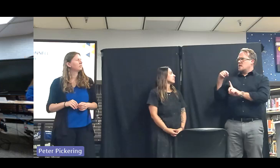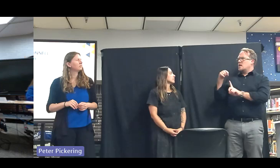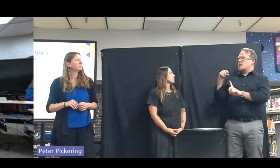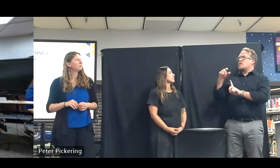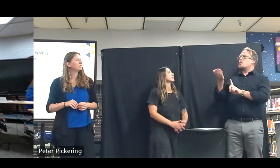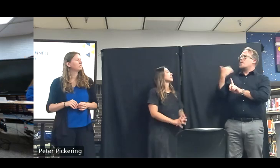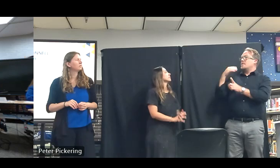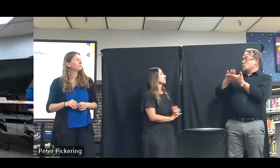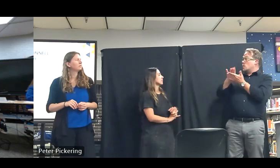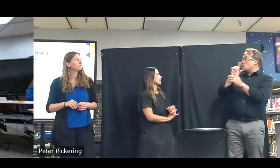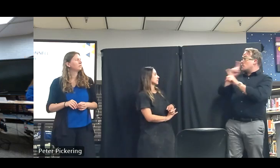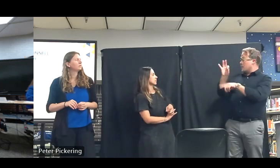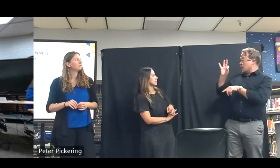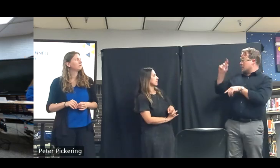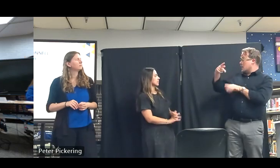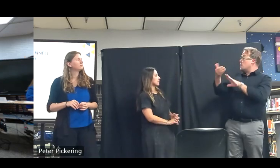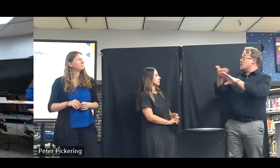also?